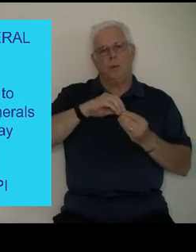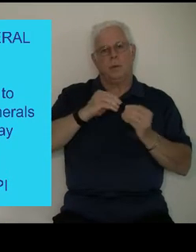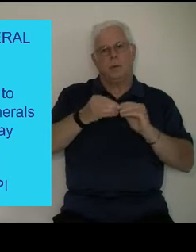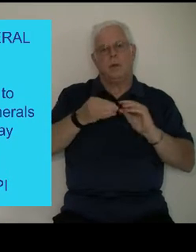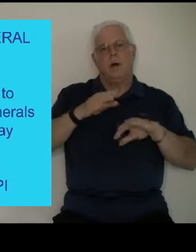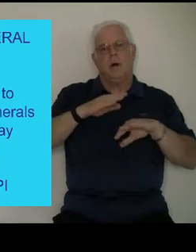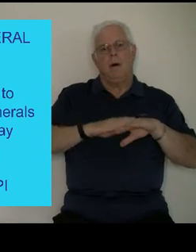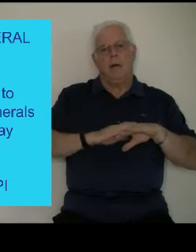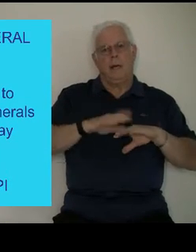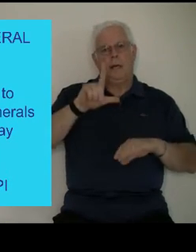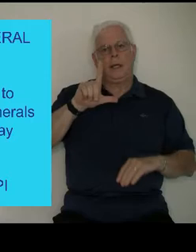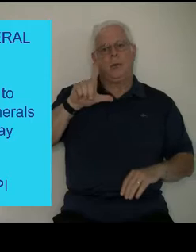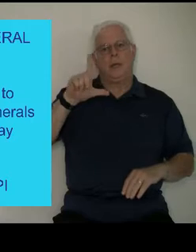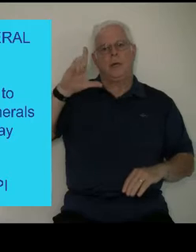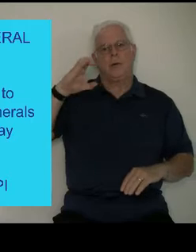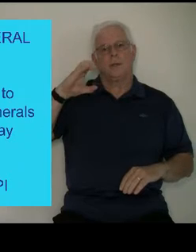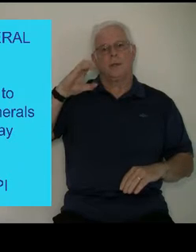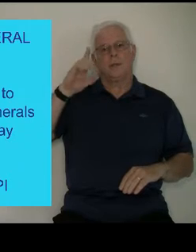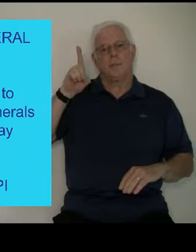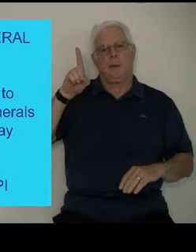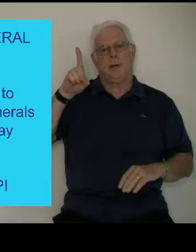numerals on a liquid crystal display.